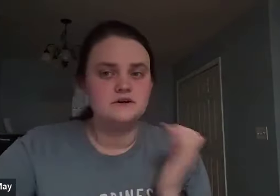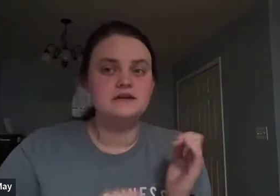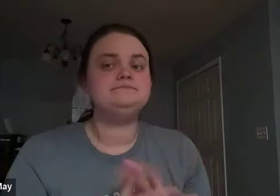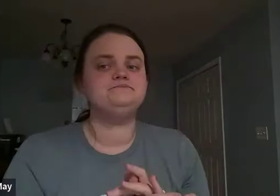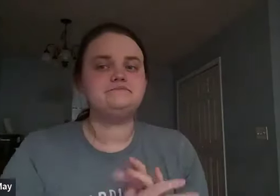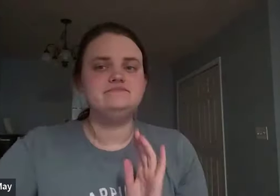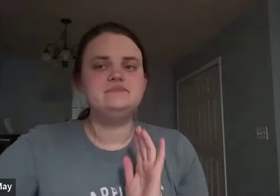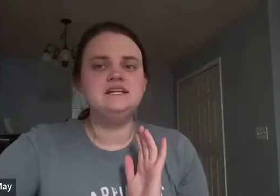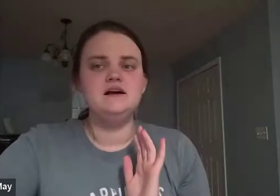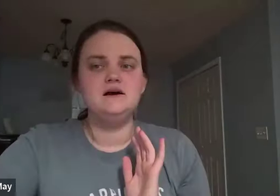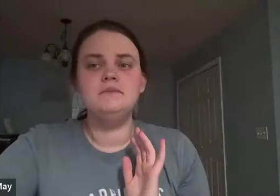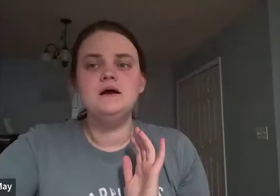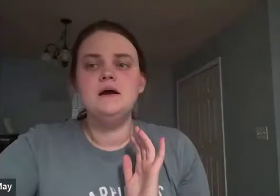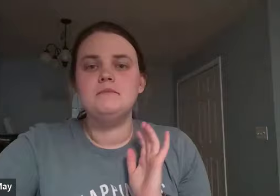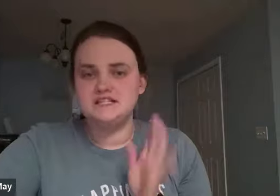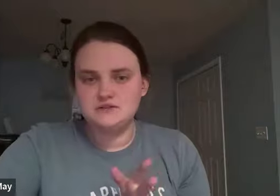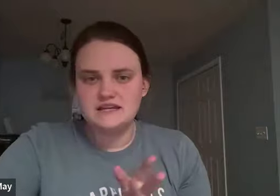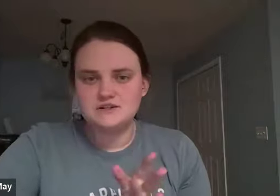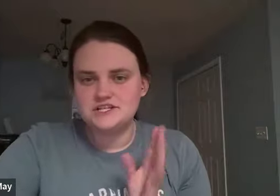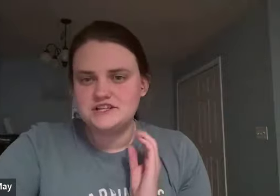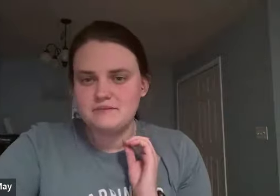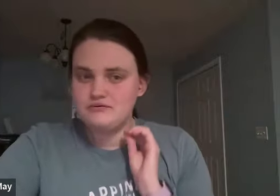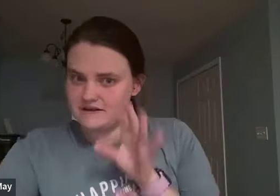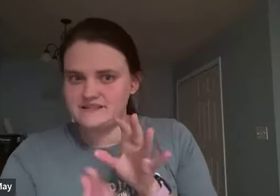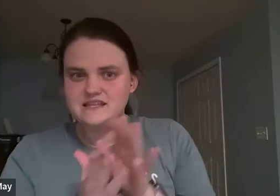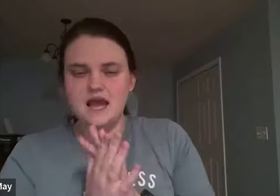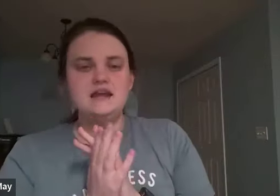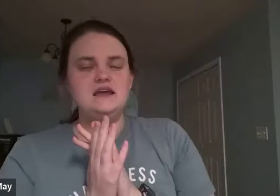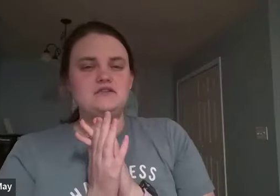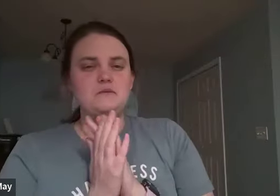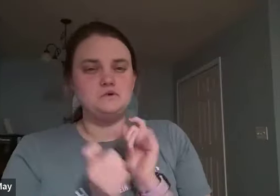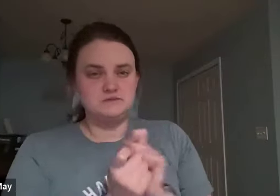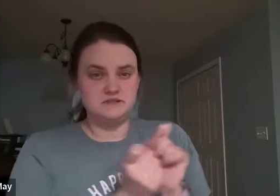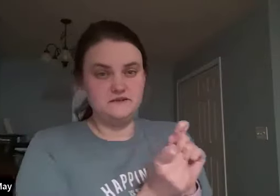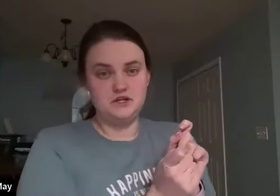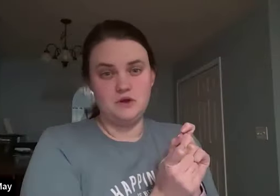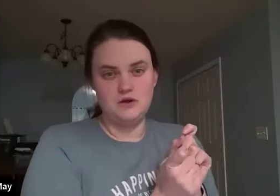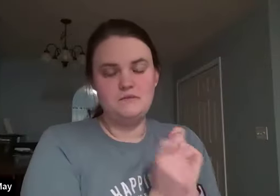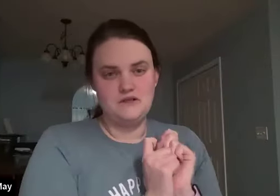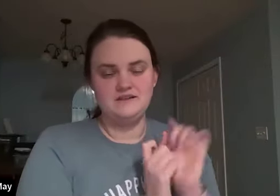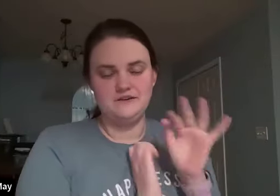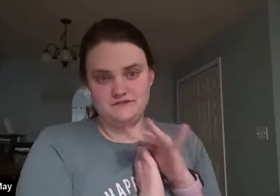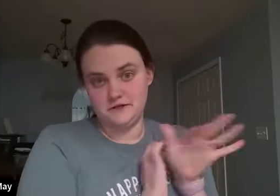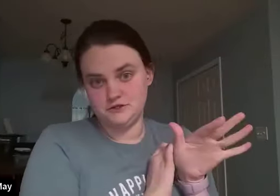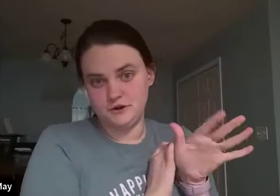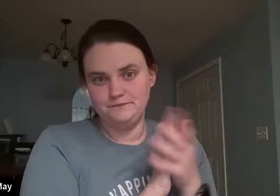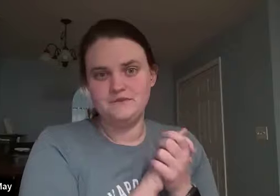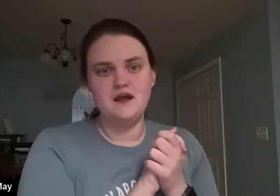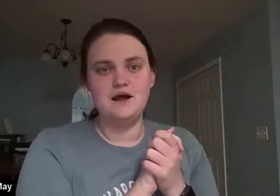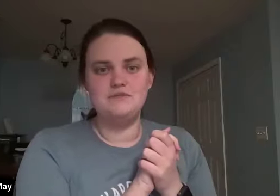forget. But I do like to always just kind of preface that the more specific you go, the more likely you have to fingerspell. There are